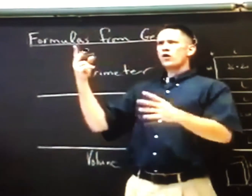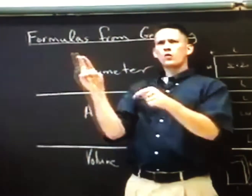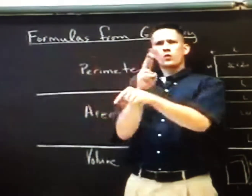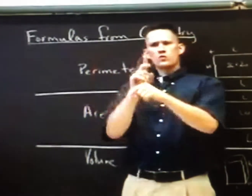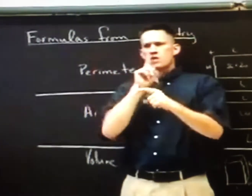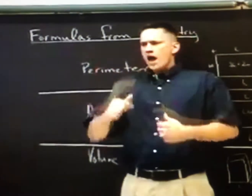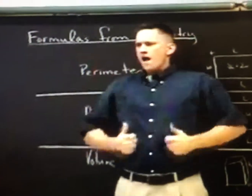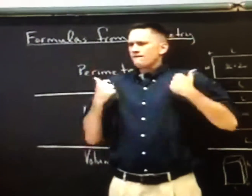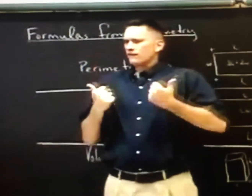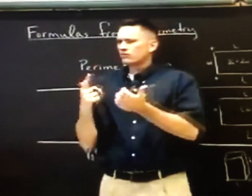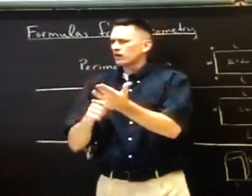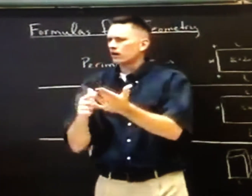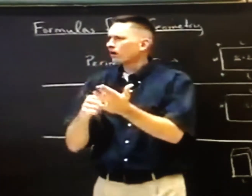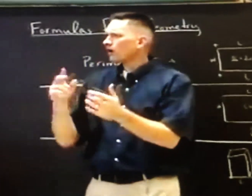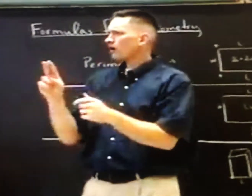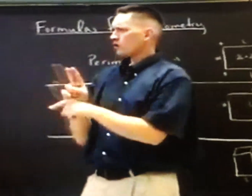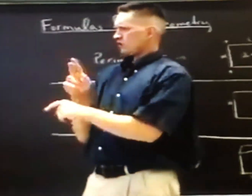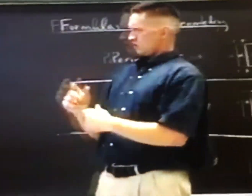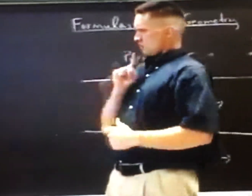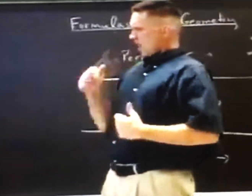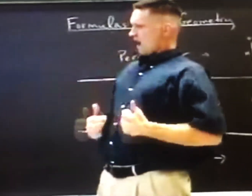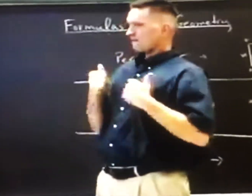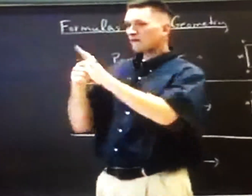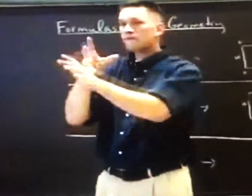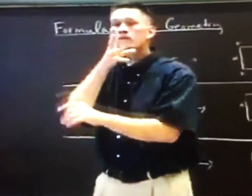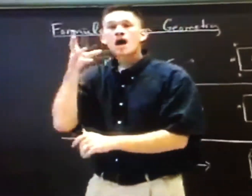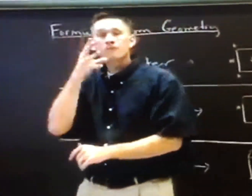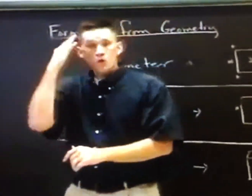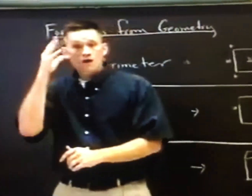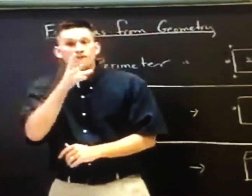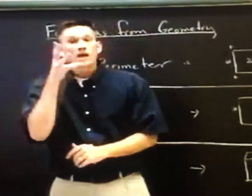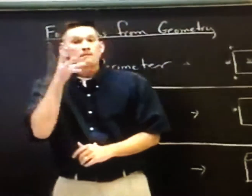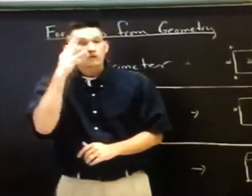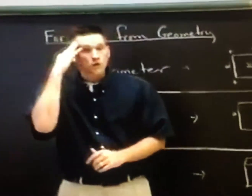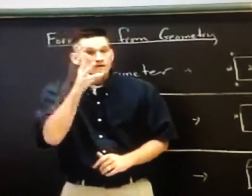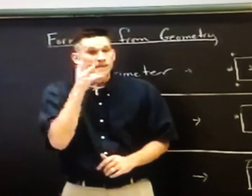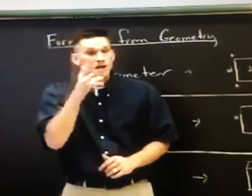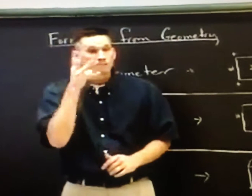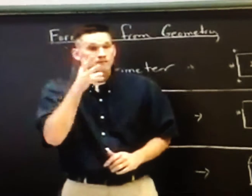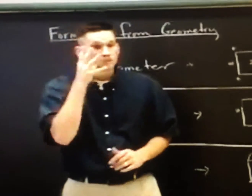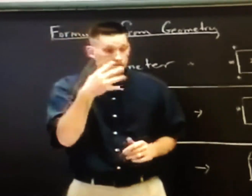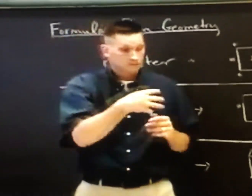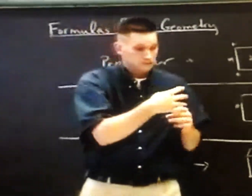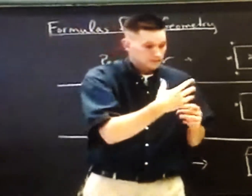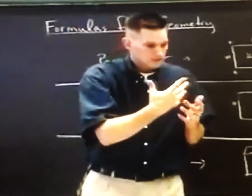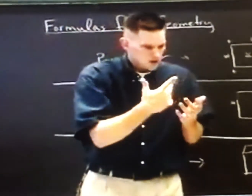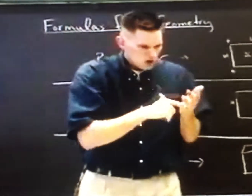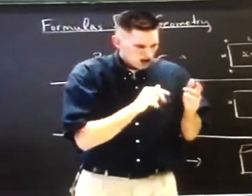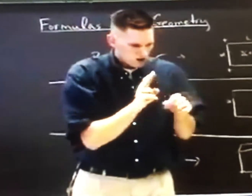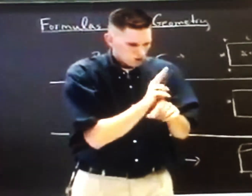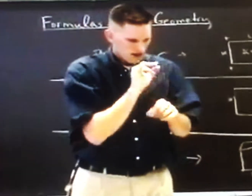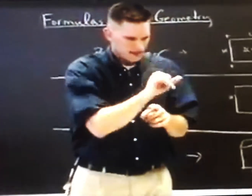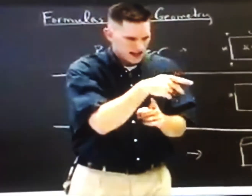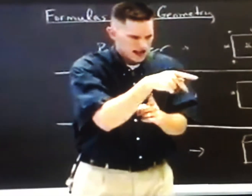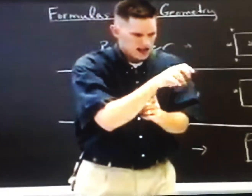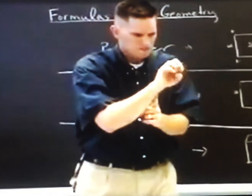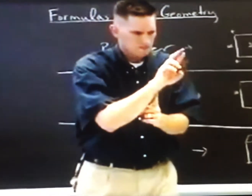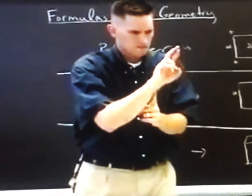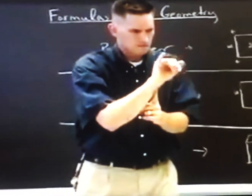all four of those together you get the parameter. So in real life it could be used on a